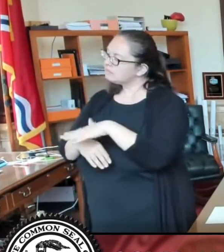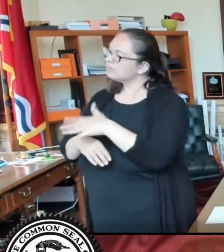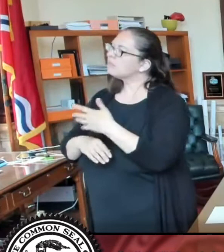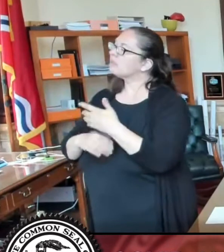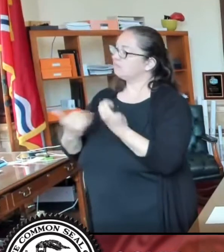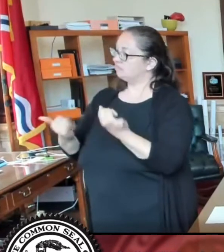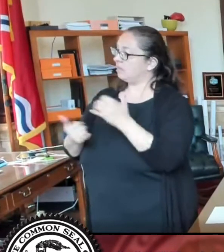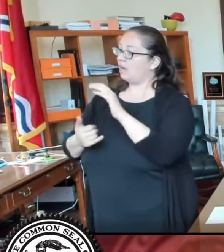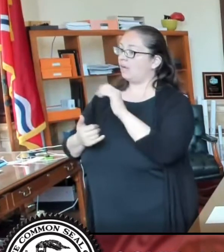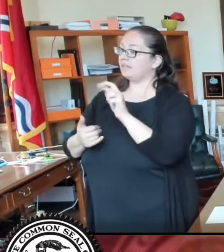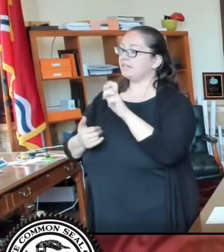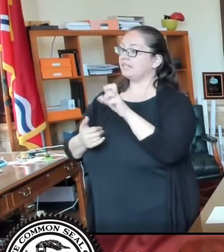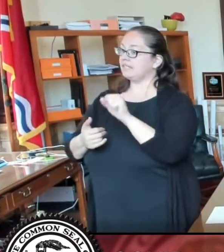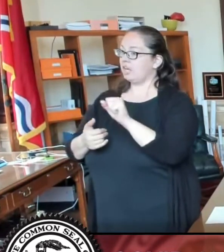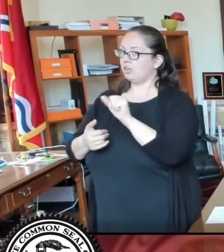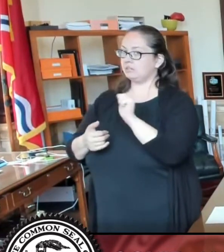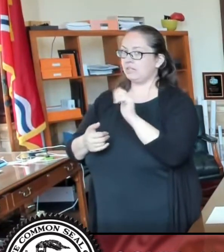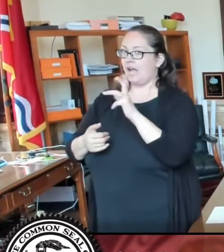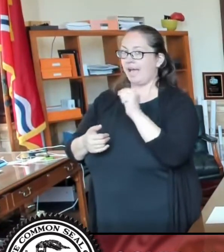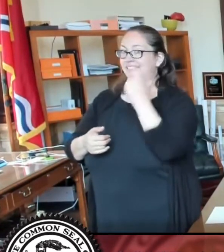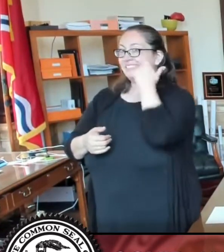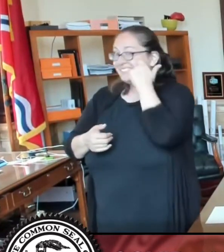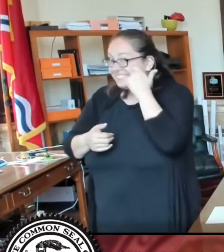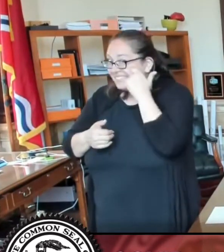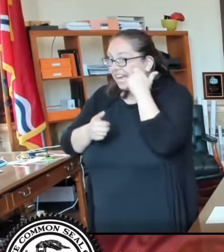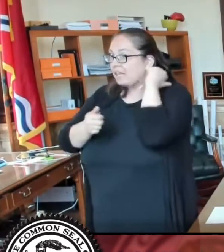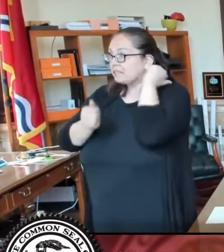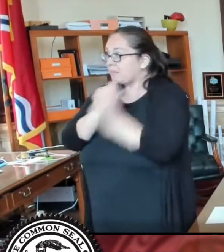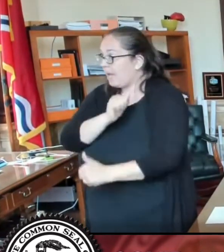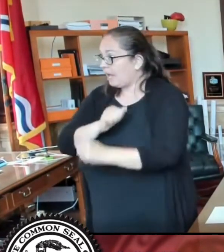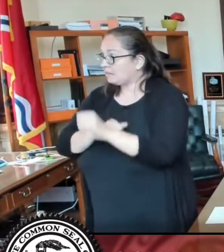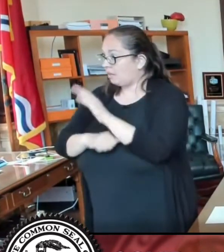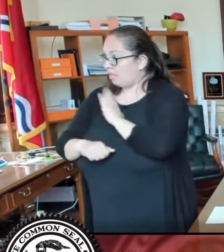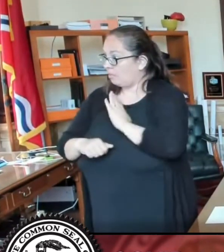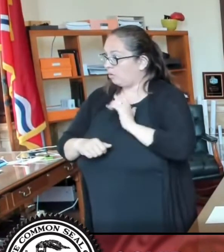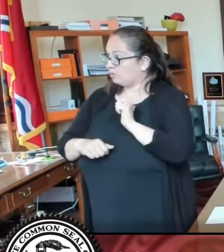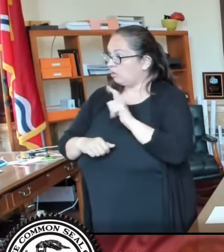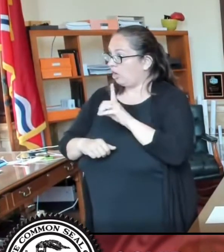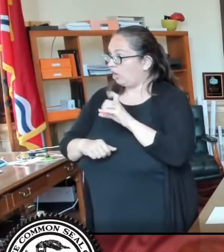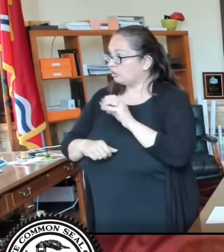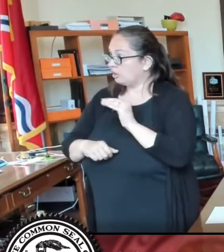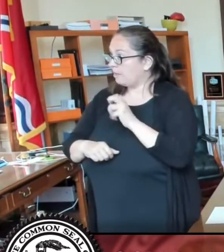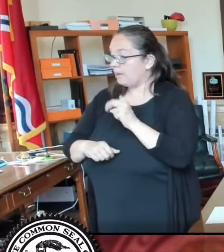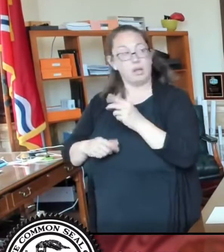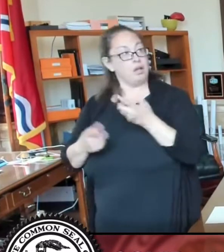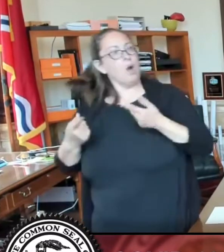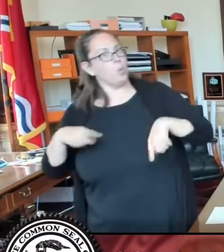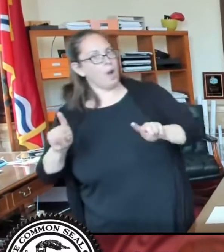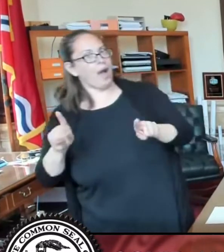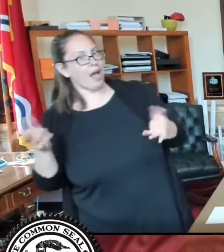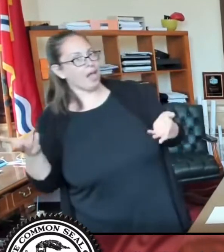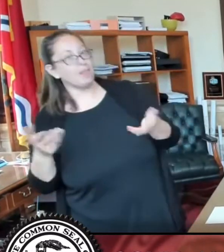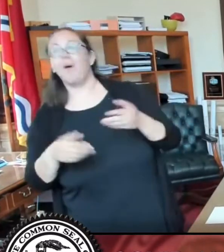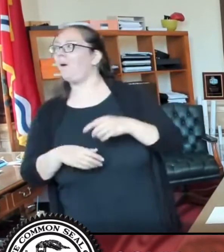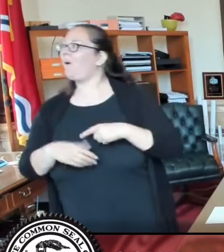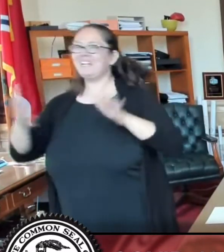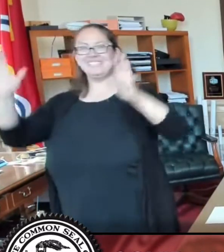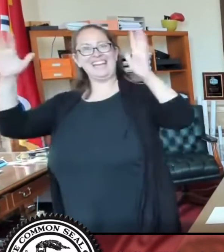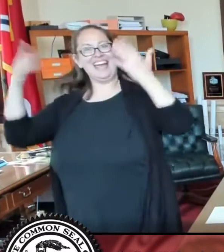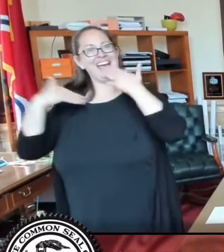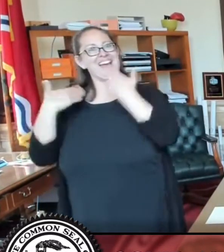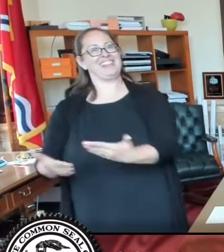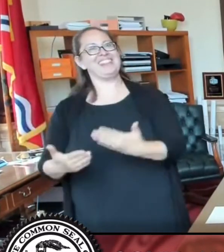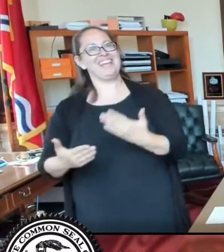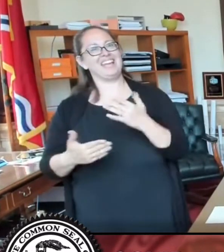which just passed the Board of Aldermen, by the way. While we were on this. While we were on Live with Lida. Okay. So that's great. good. Yay, Board of Aldermen. Thank you for